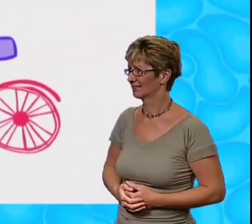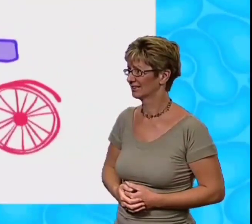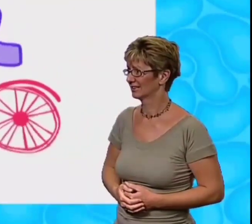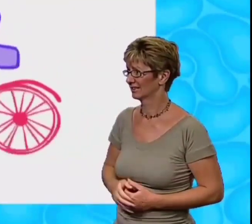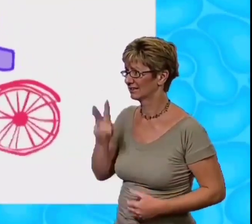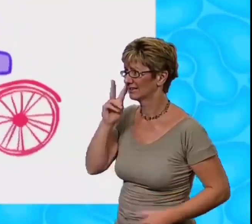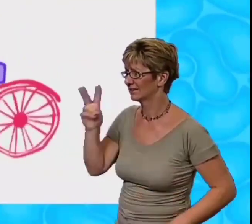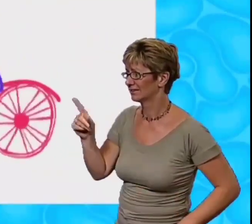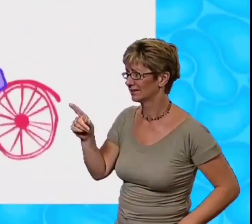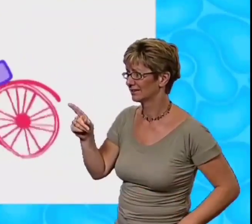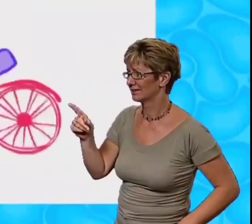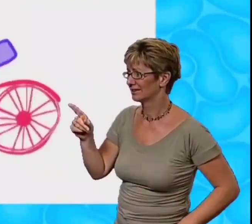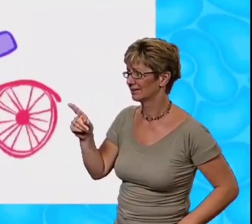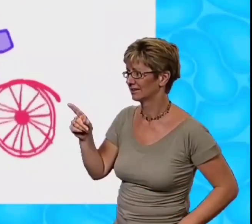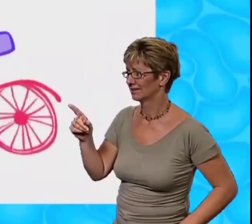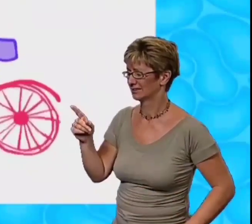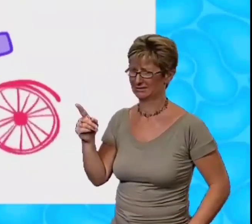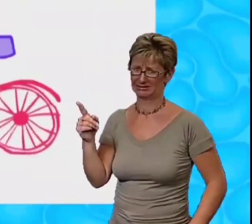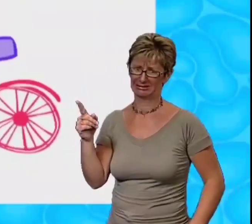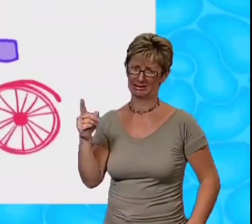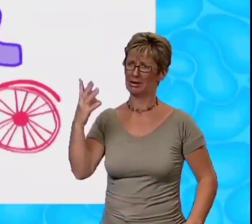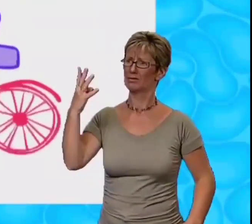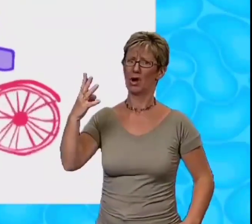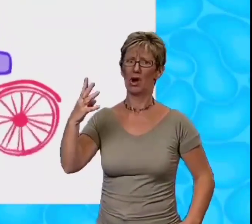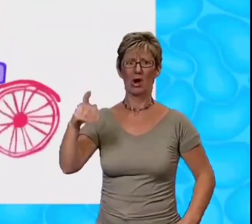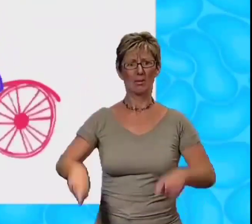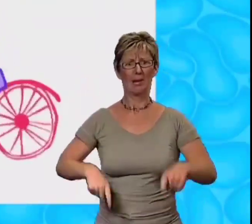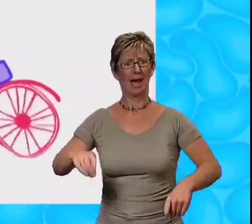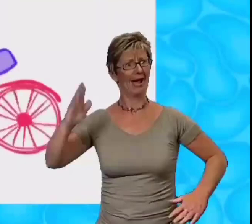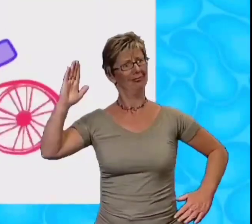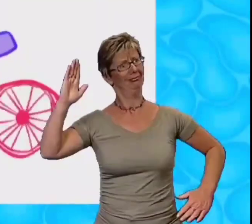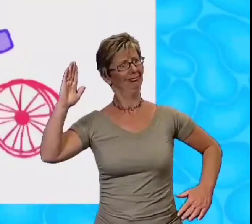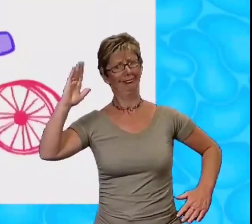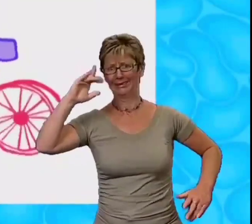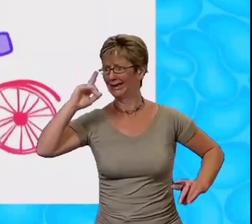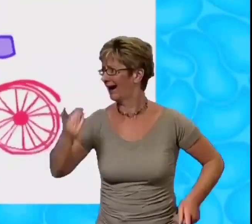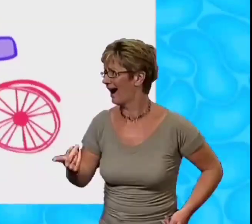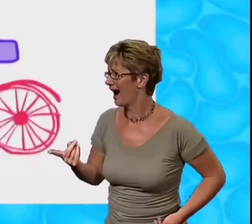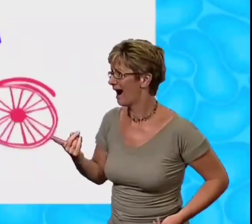For a start, Four wouldn't be very good at riding a bike.